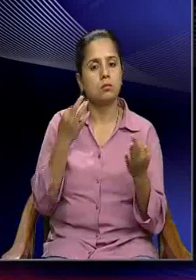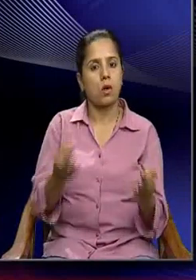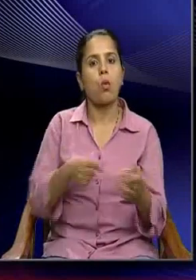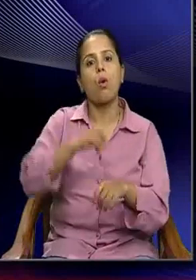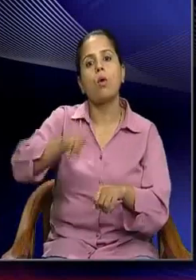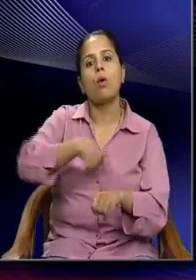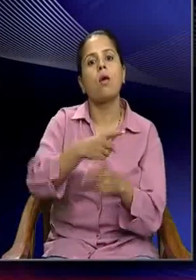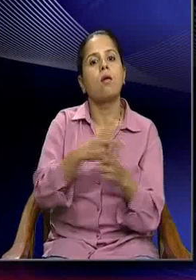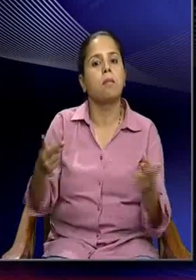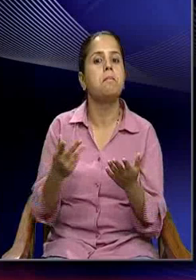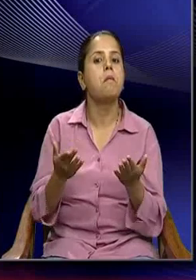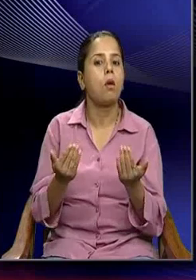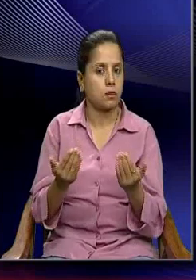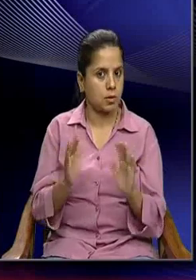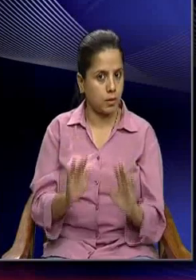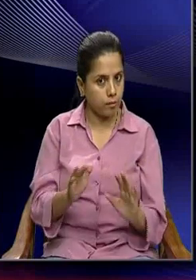hours.